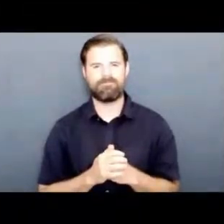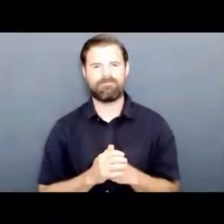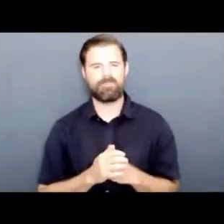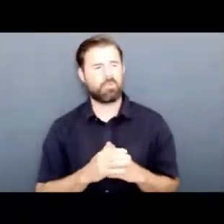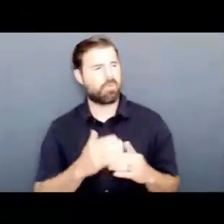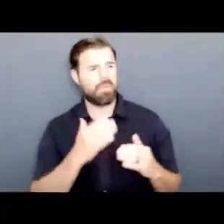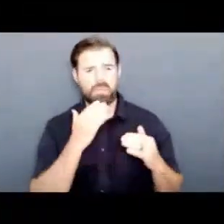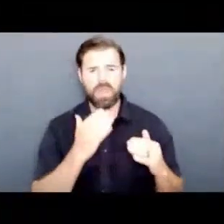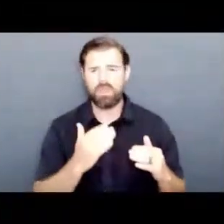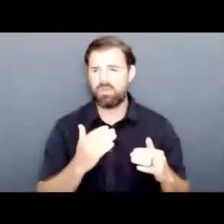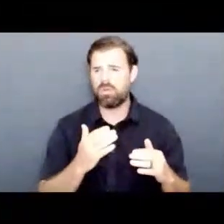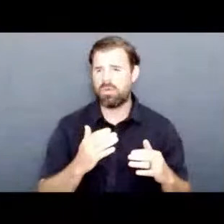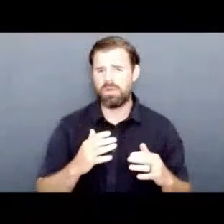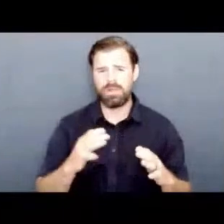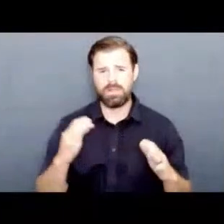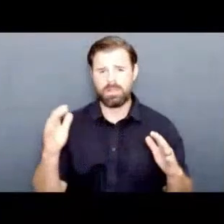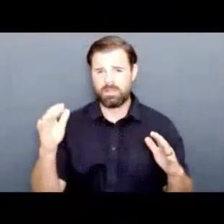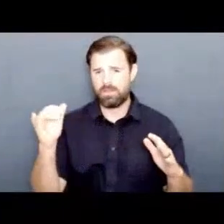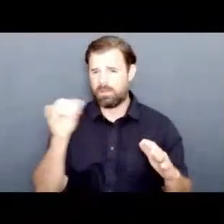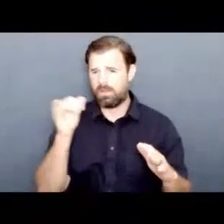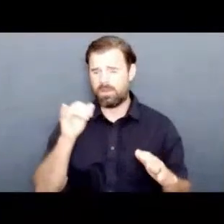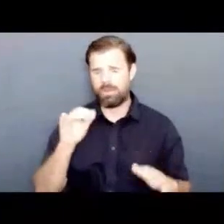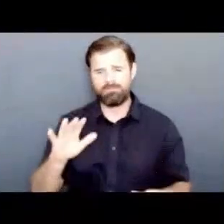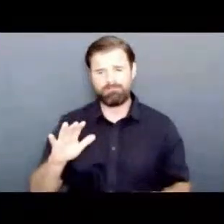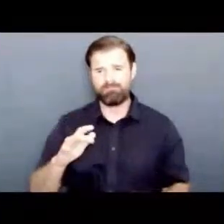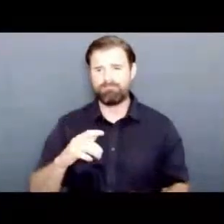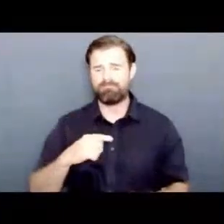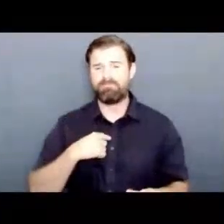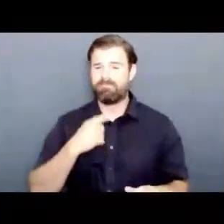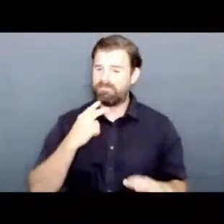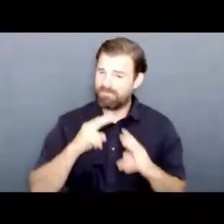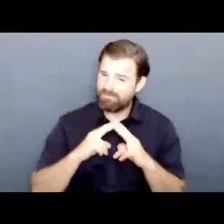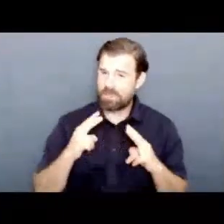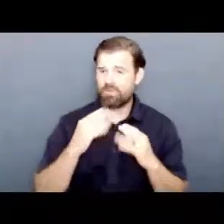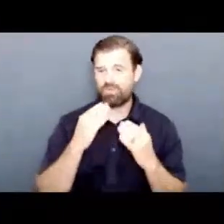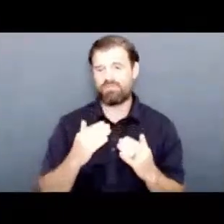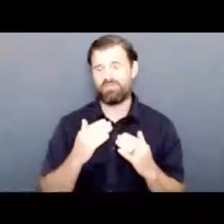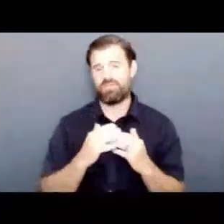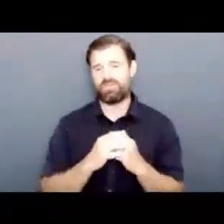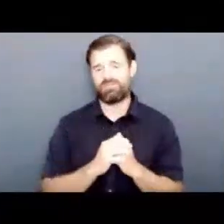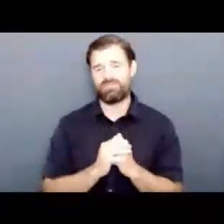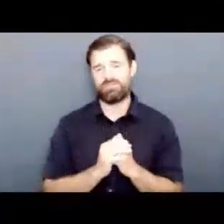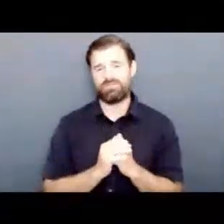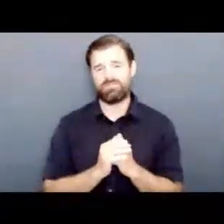Well, thank you. I'm very, very grateful.